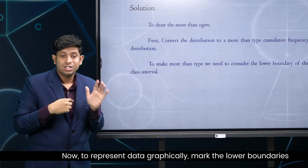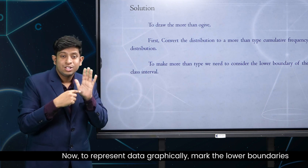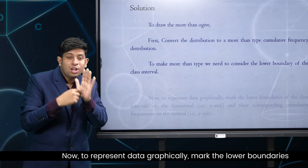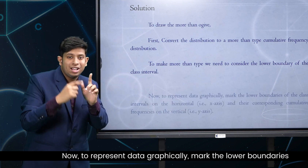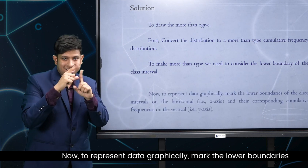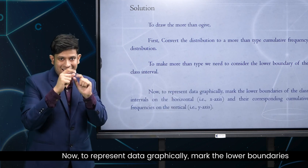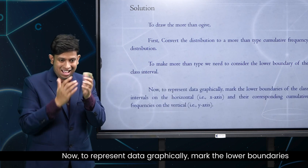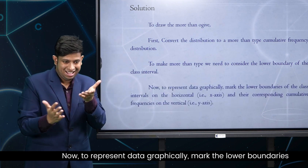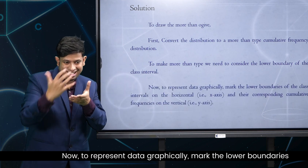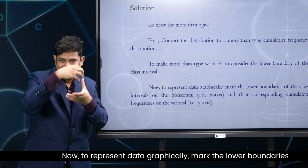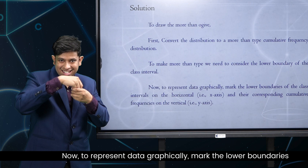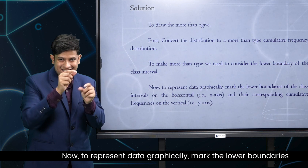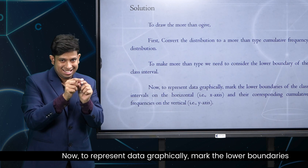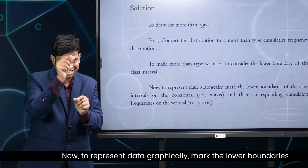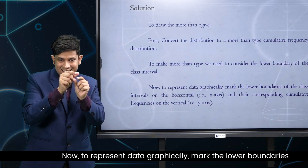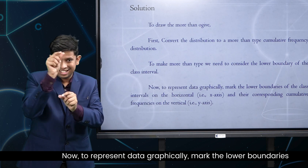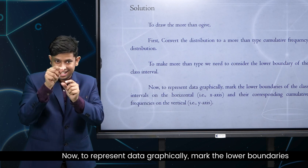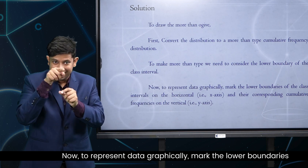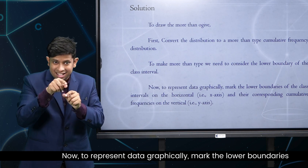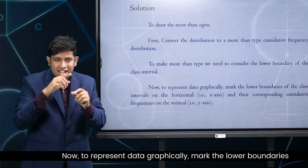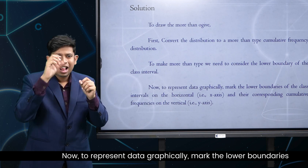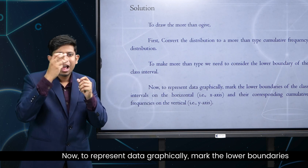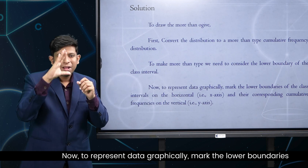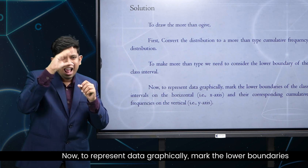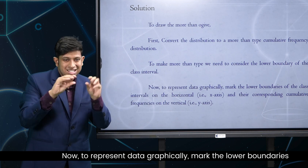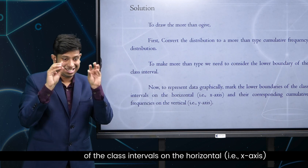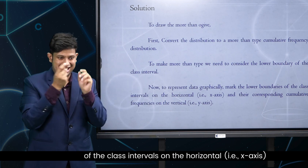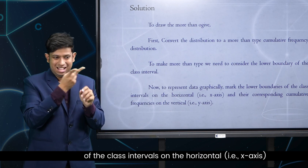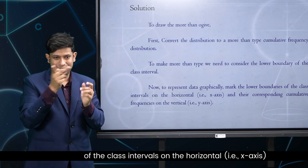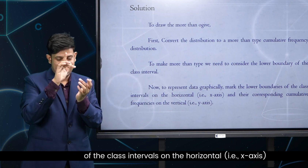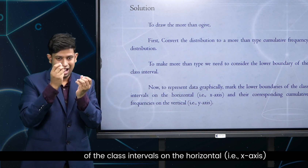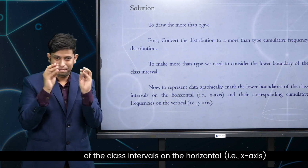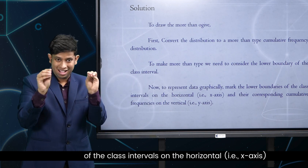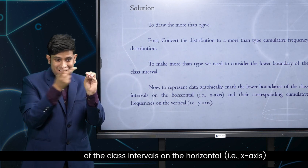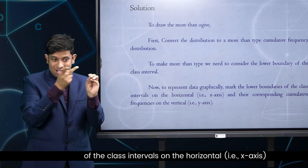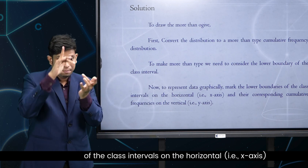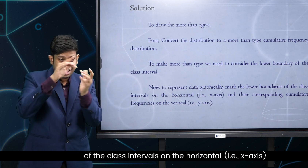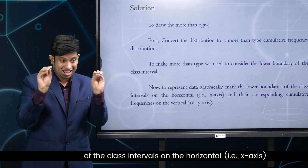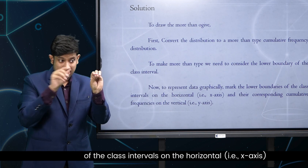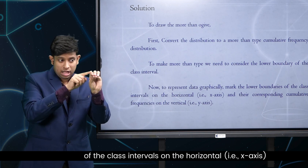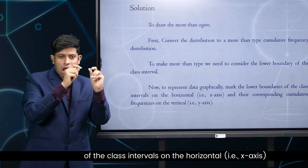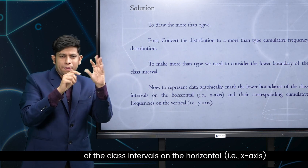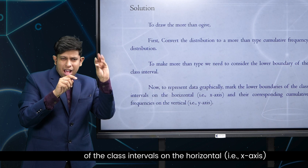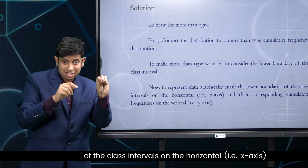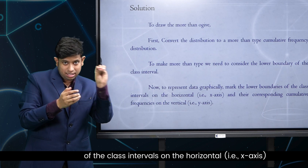Now, to represent data graphically, mark the lower boundaries of the class intervals on the horizontal, that is